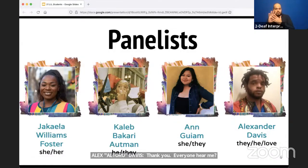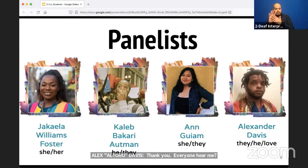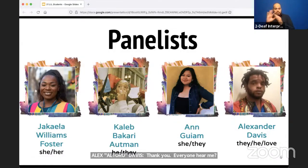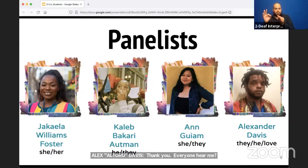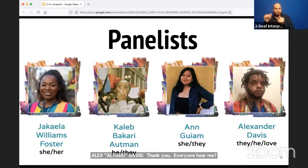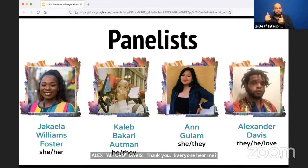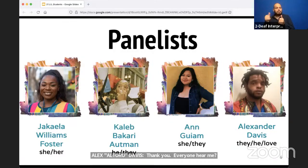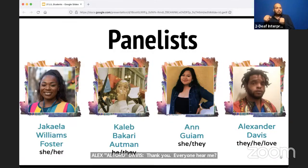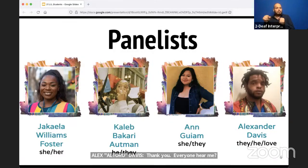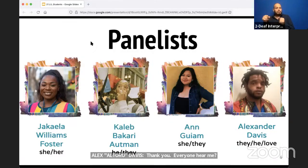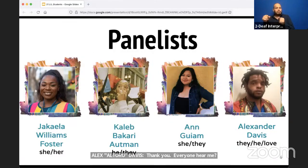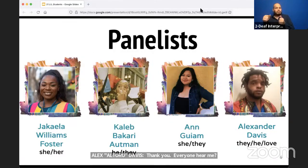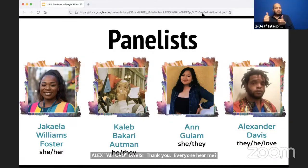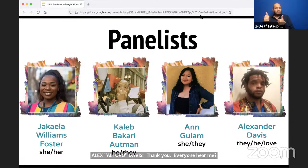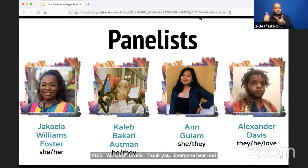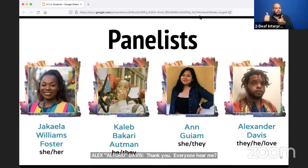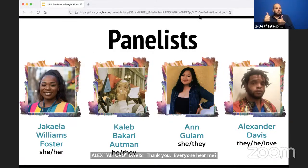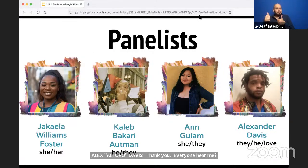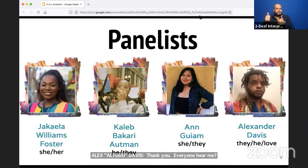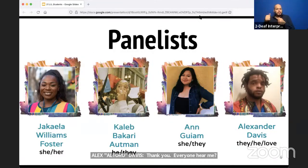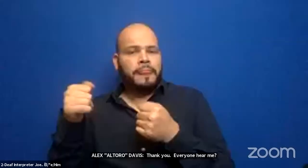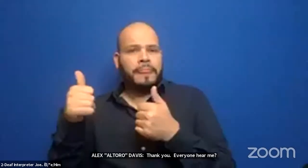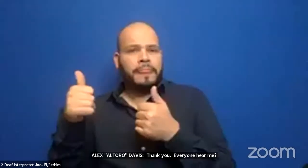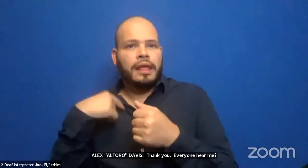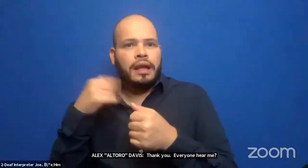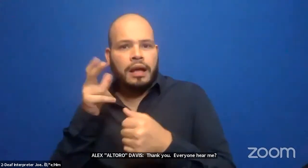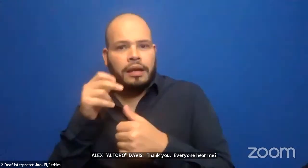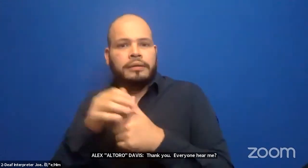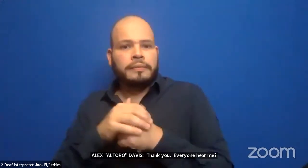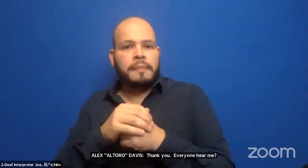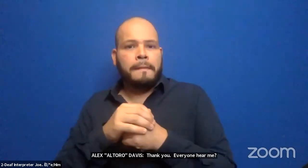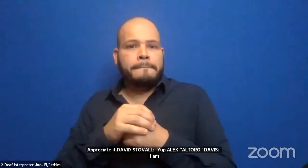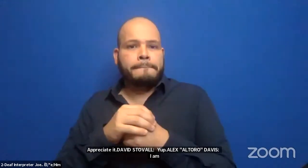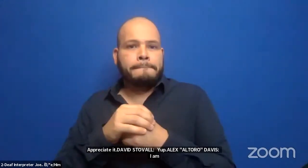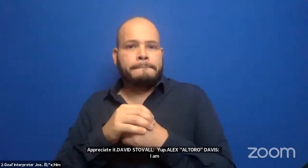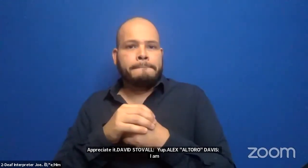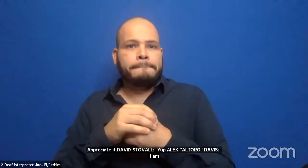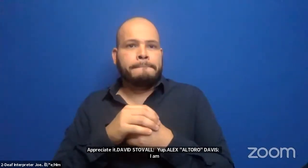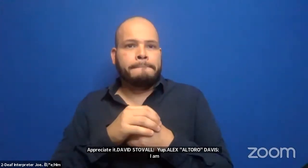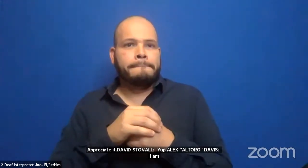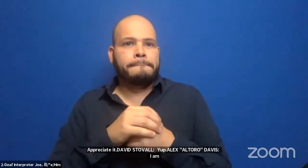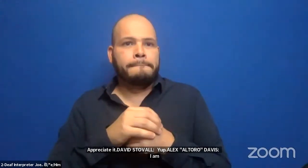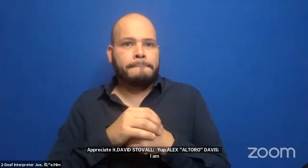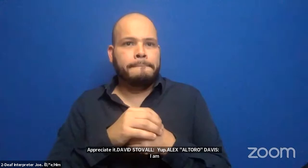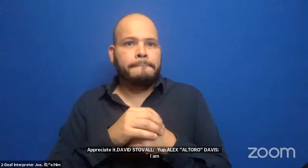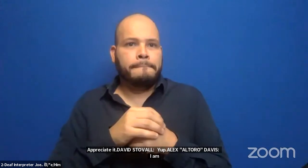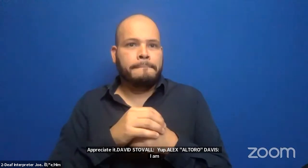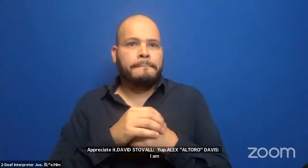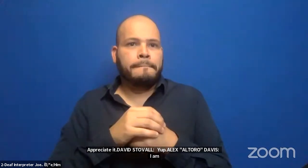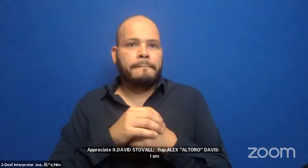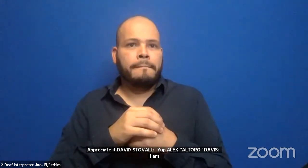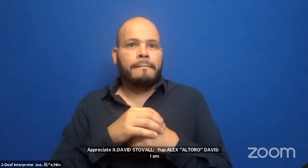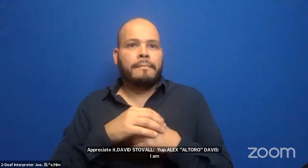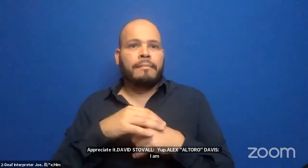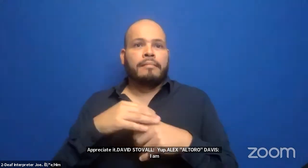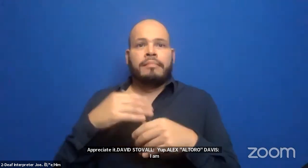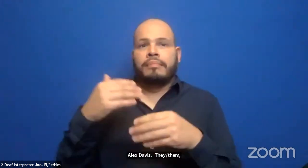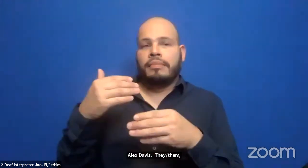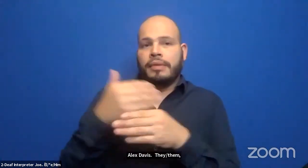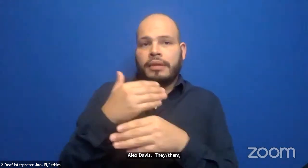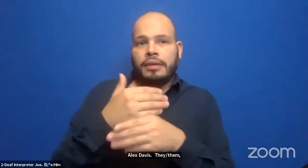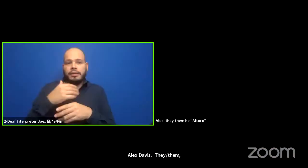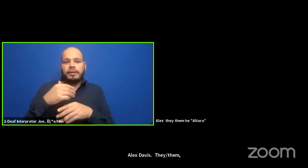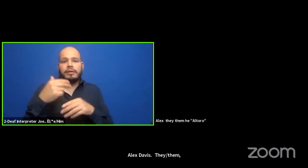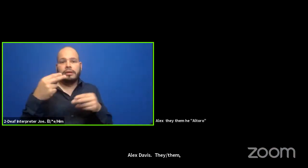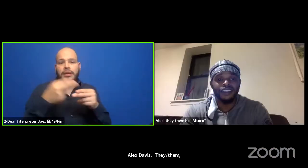Appreciate it. Yep. I am Alex Davis. They, them, he, Altoro.